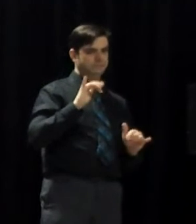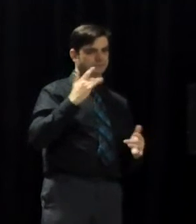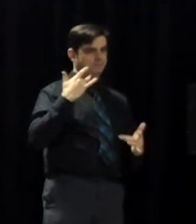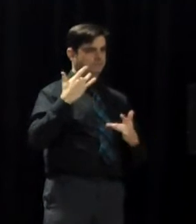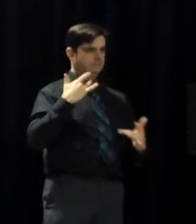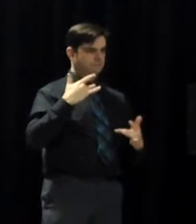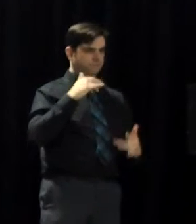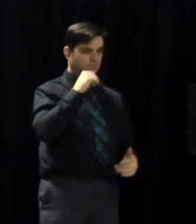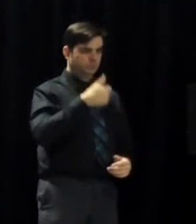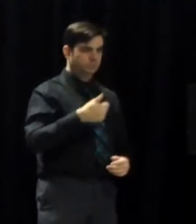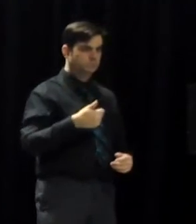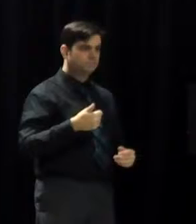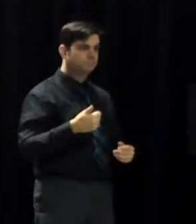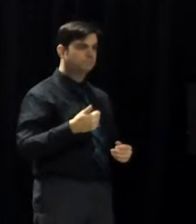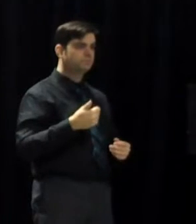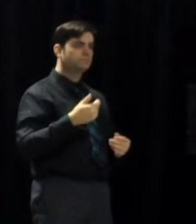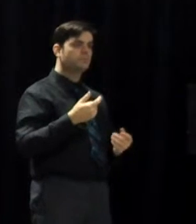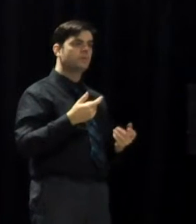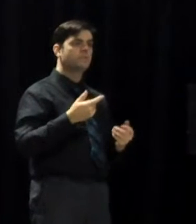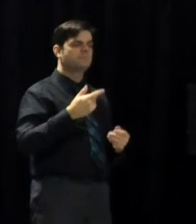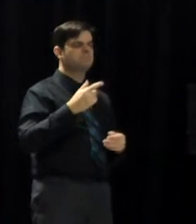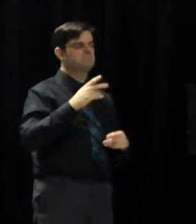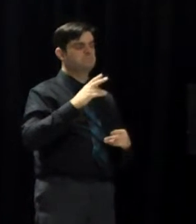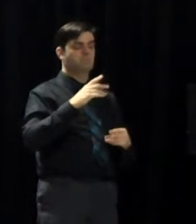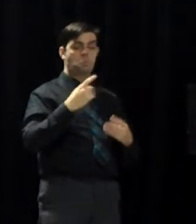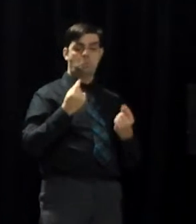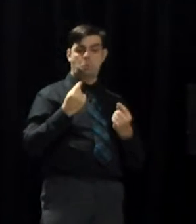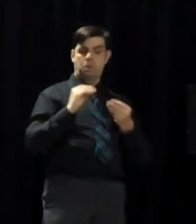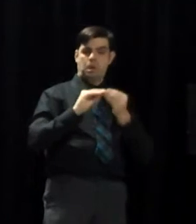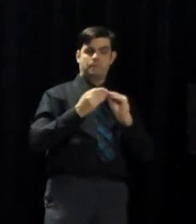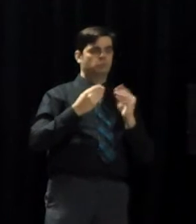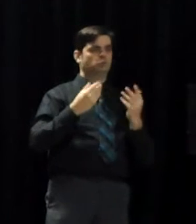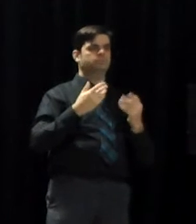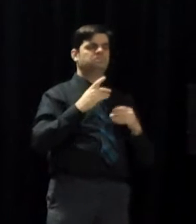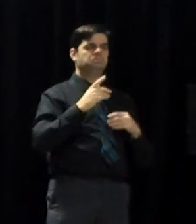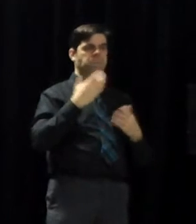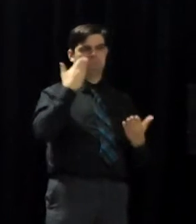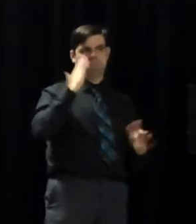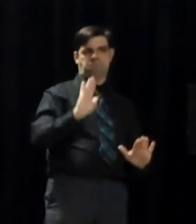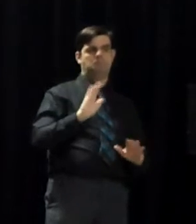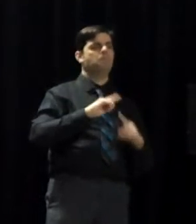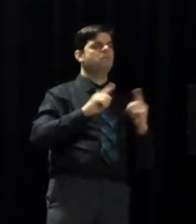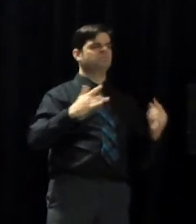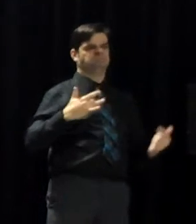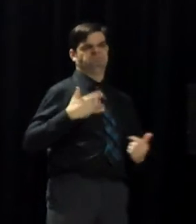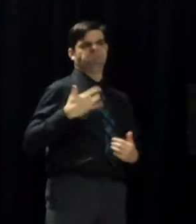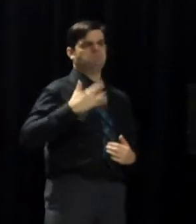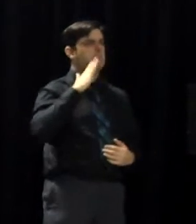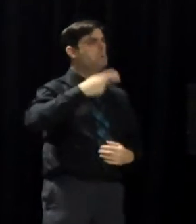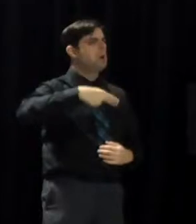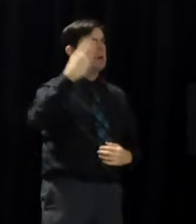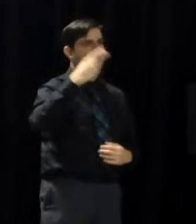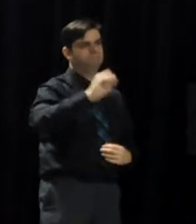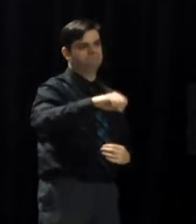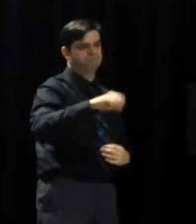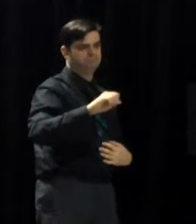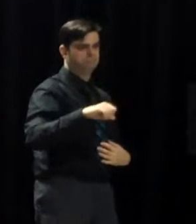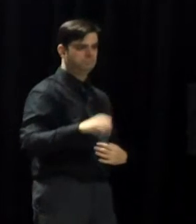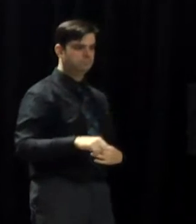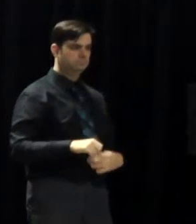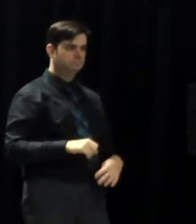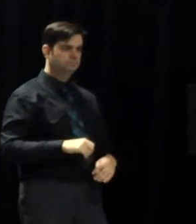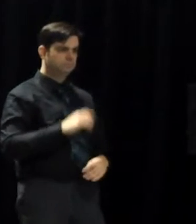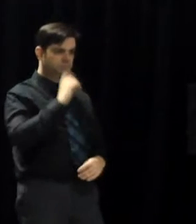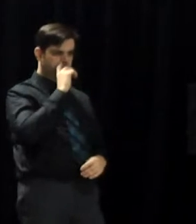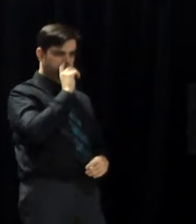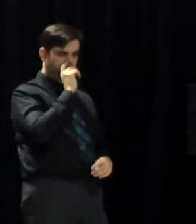day. We don't know if that's a one-day occurrence yet. We'll see. And so